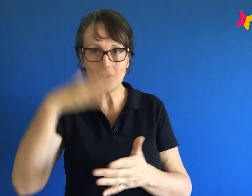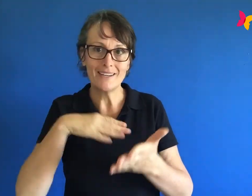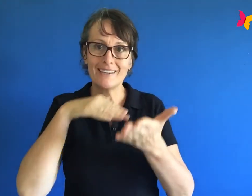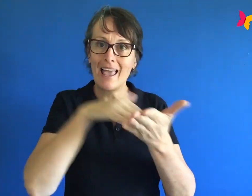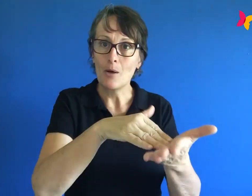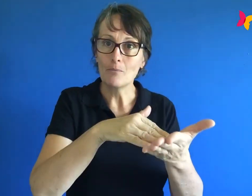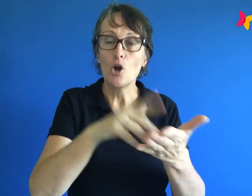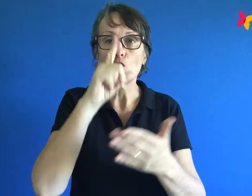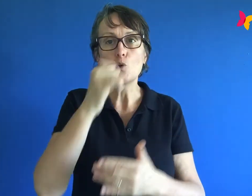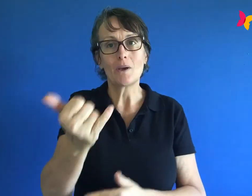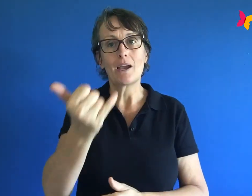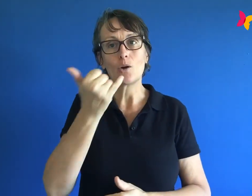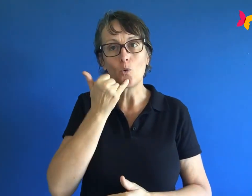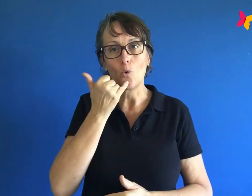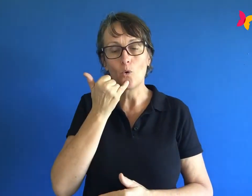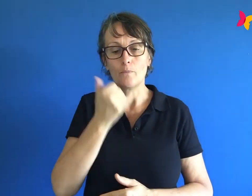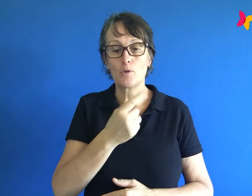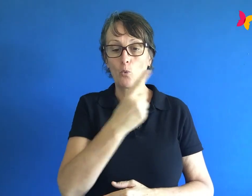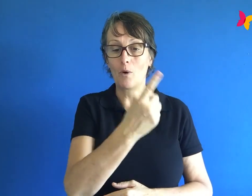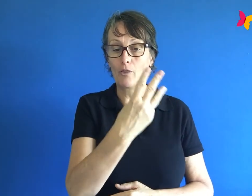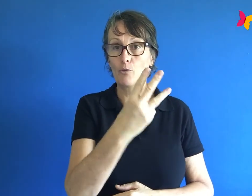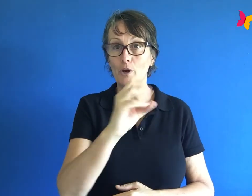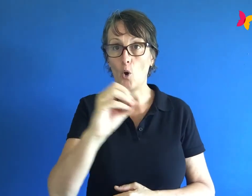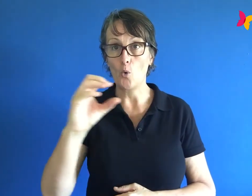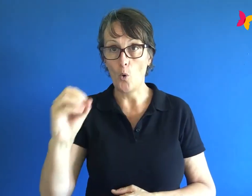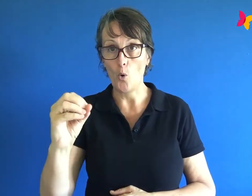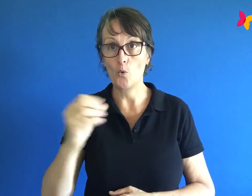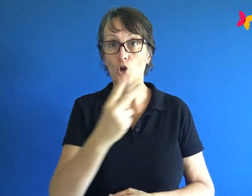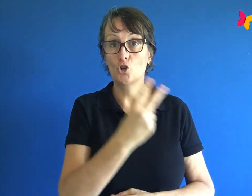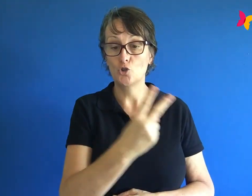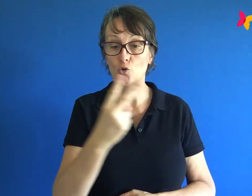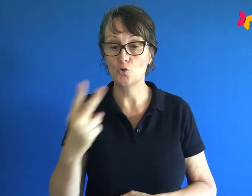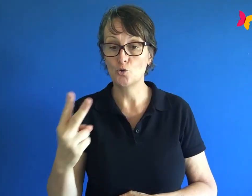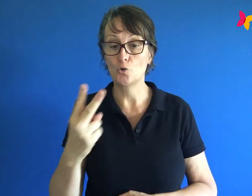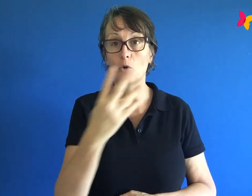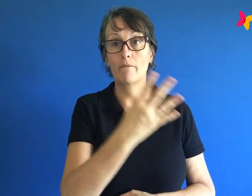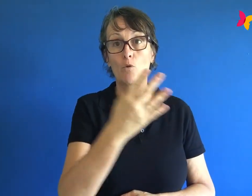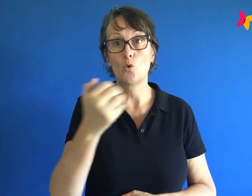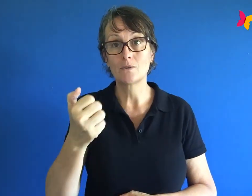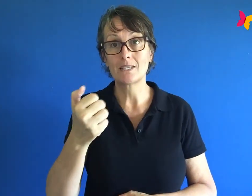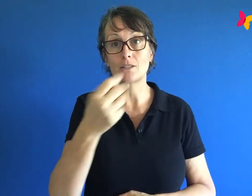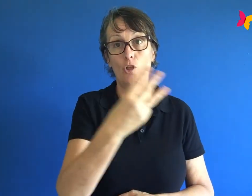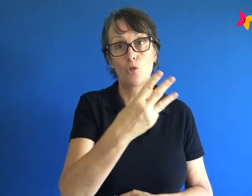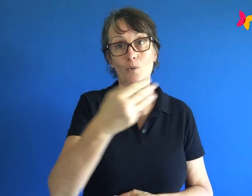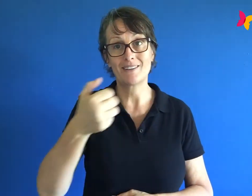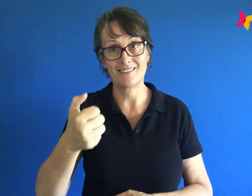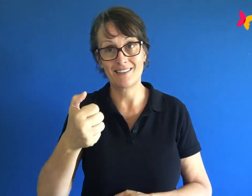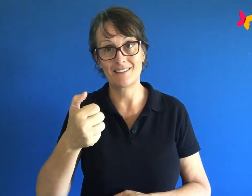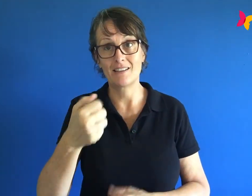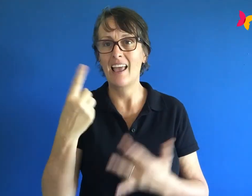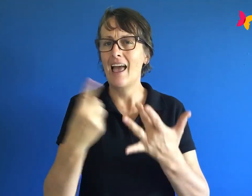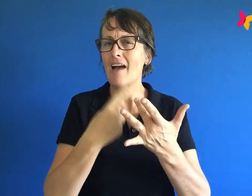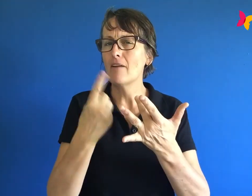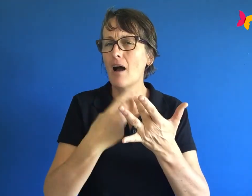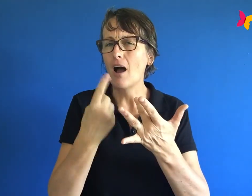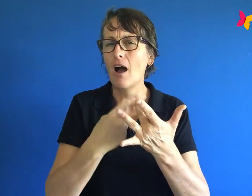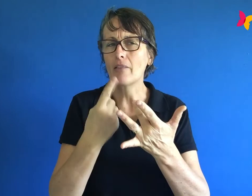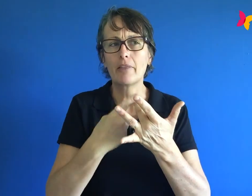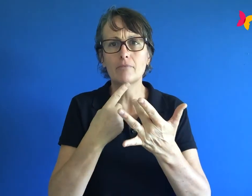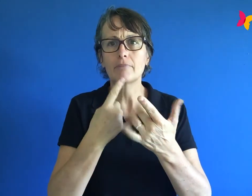on 1300 22 4636. There's also quite a few resources in the show notes. Not Alone